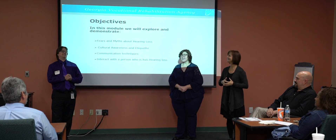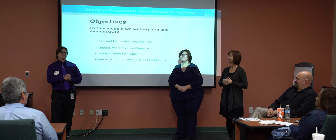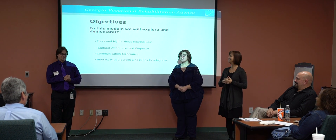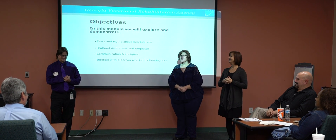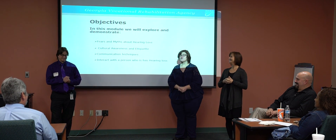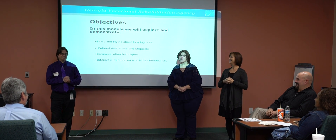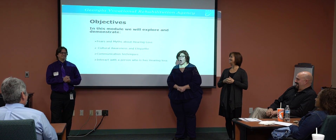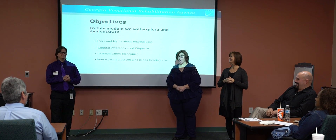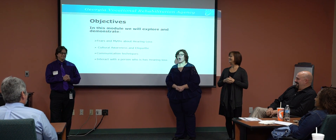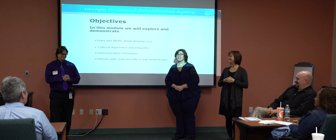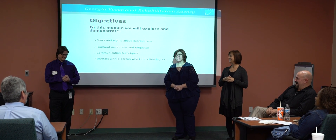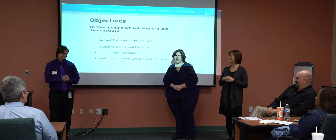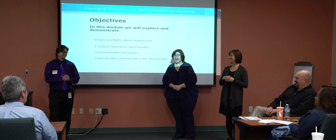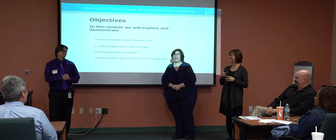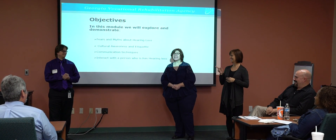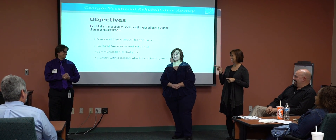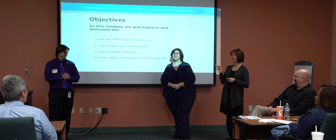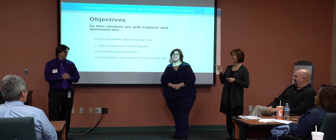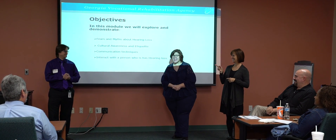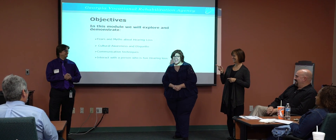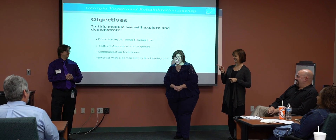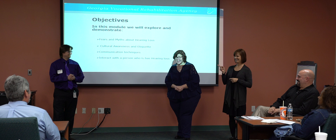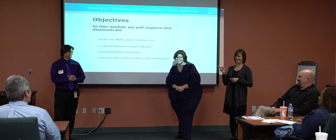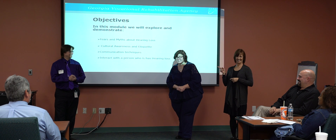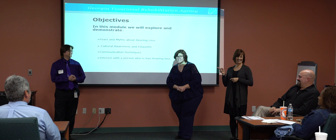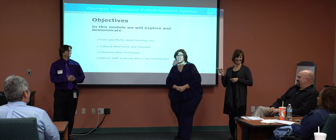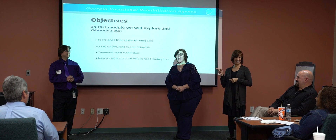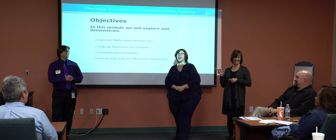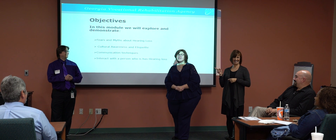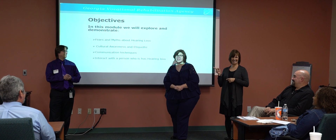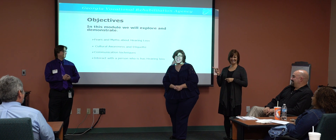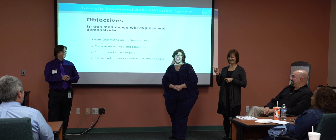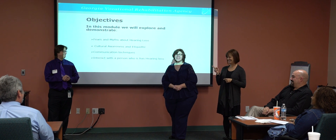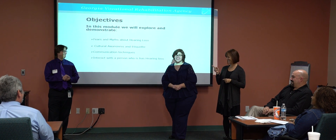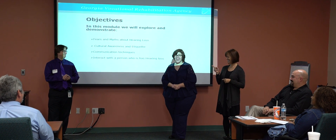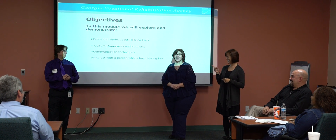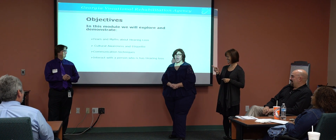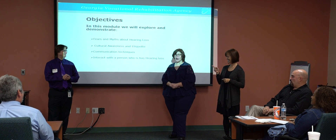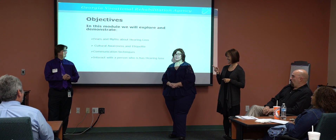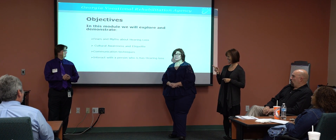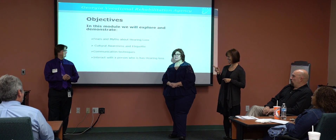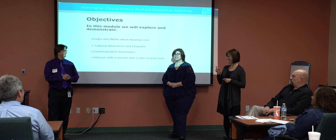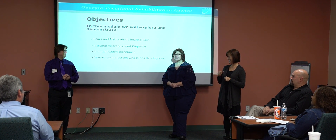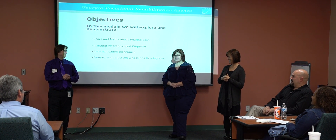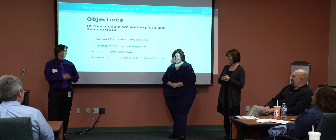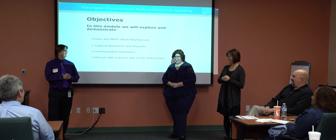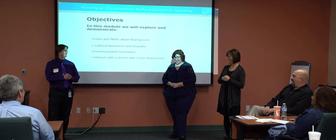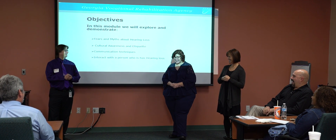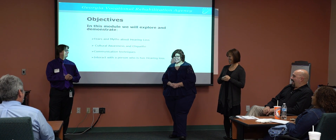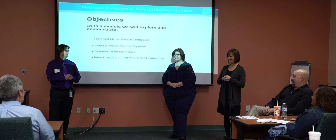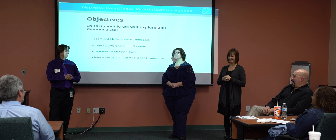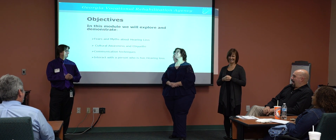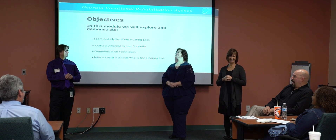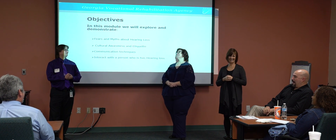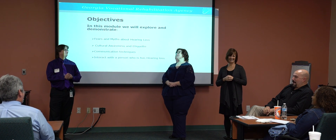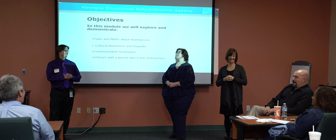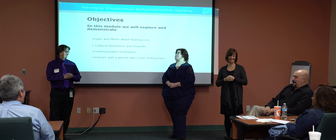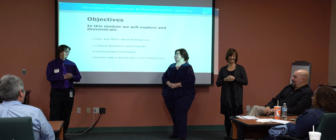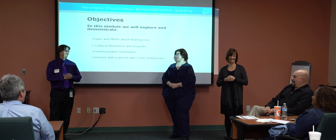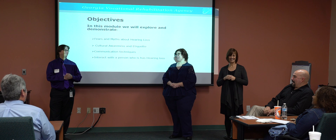And if you talk like Slower. this, Slower. then they